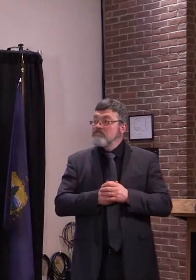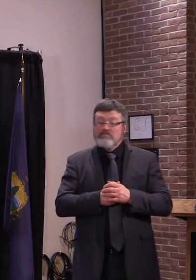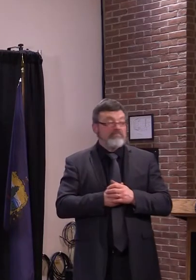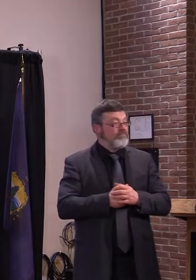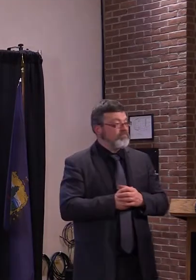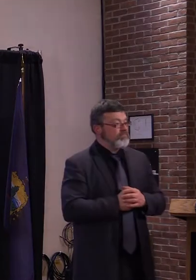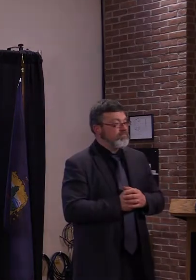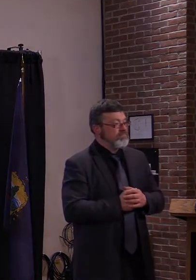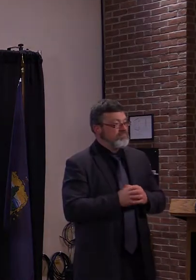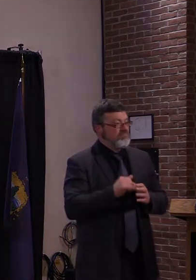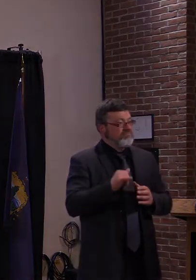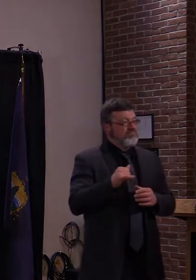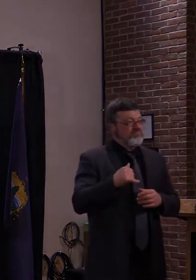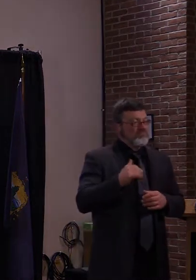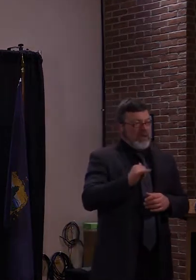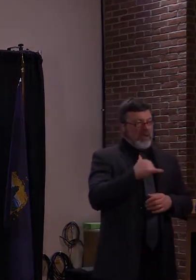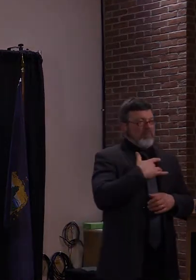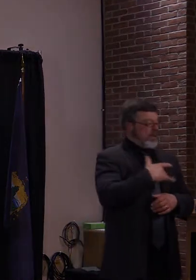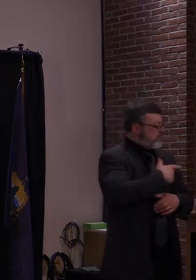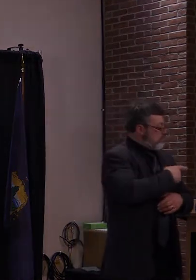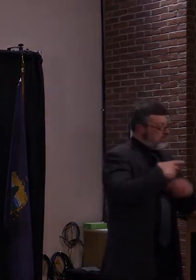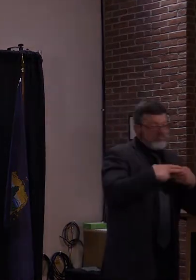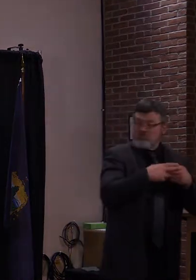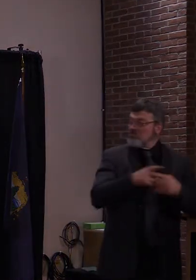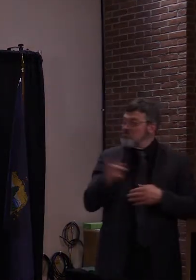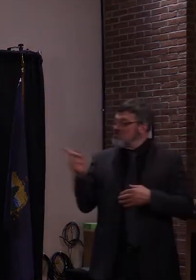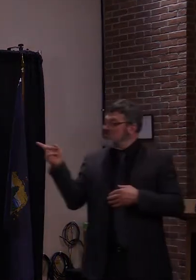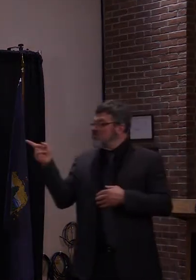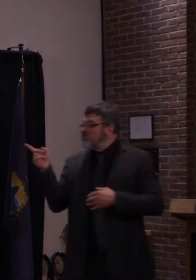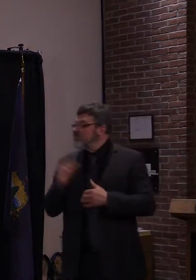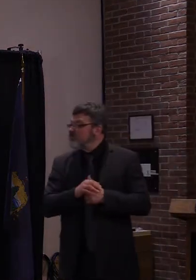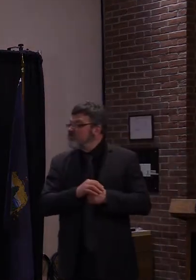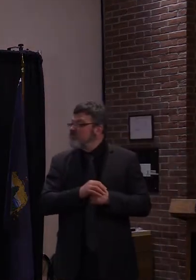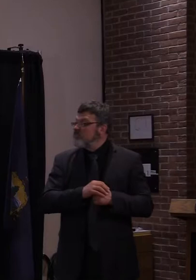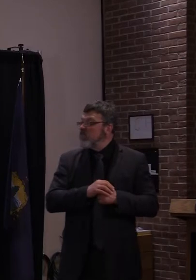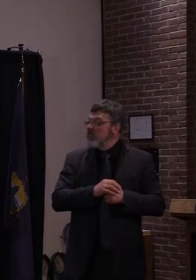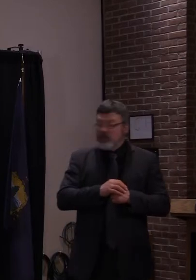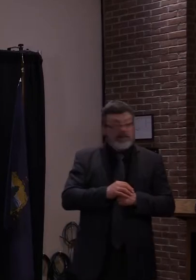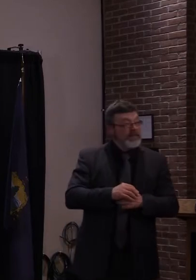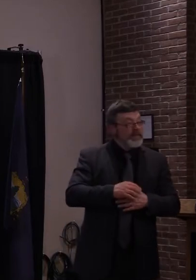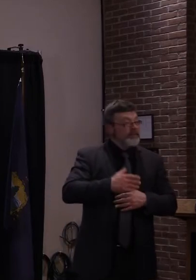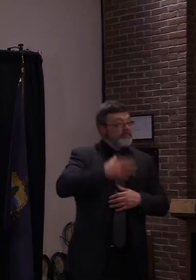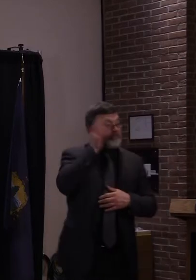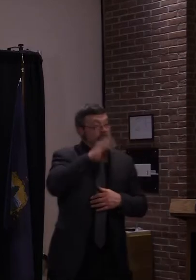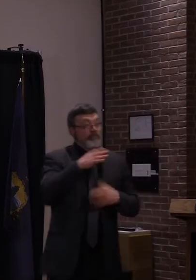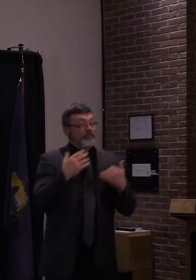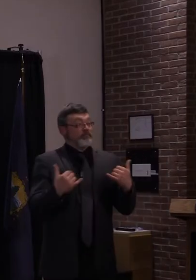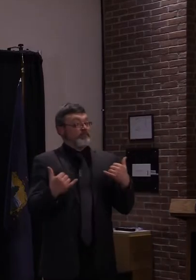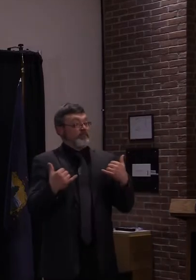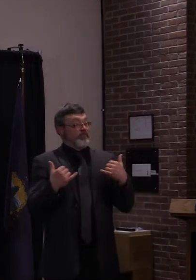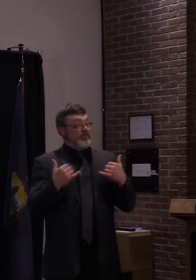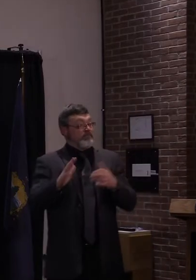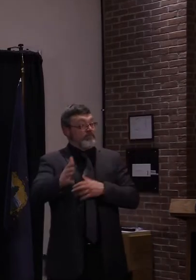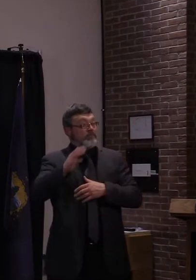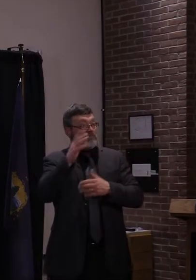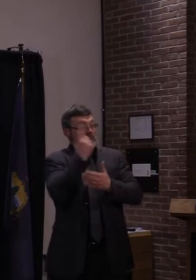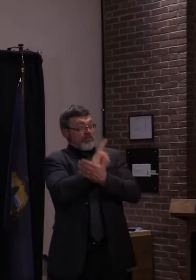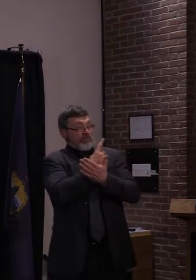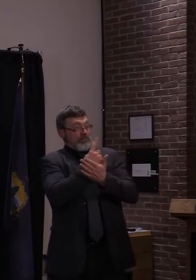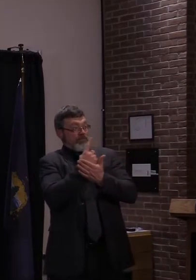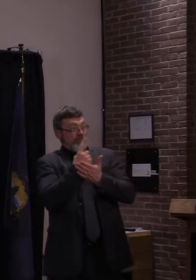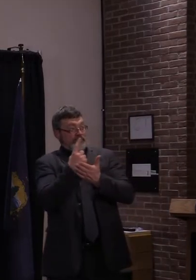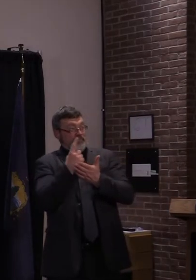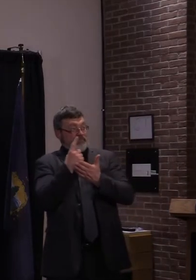as usual. So here on the first slide, we can see that Vermont is now averaging 220 cases over the